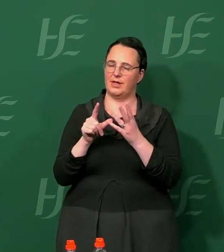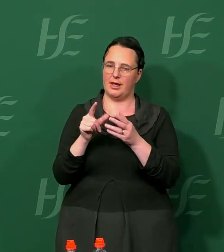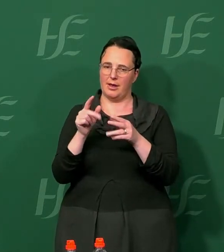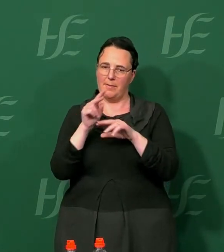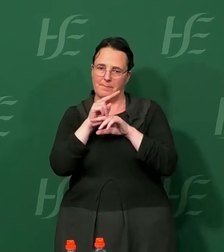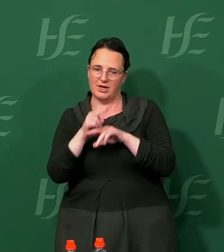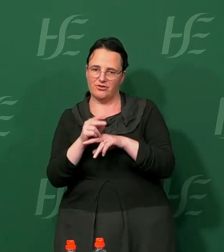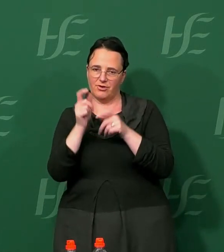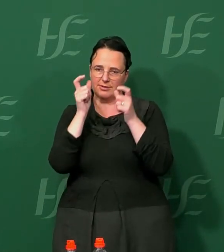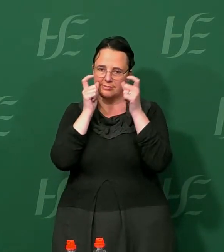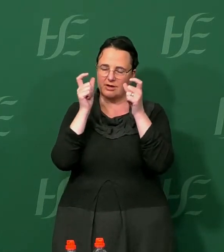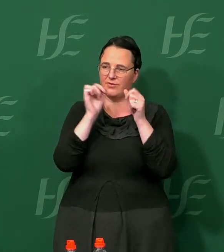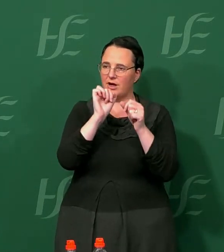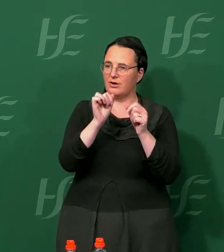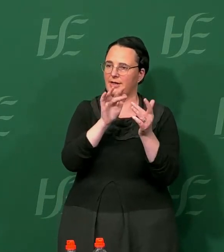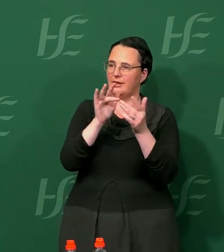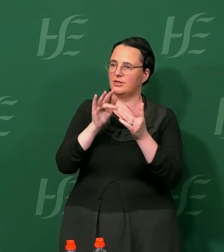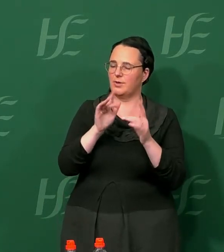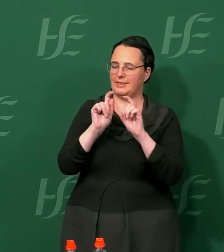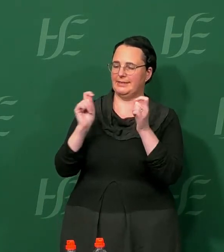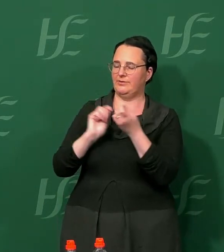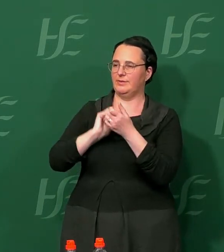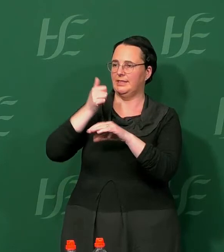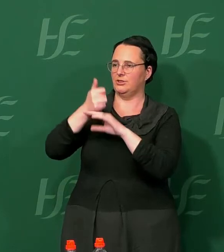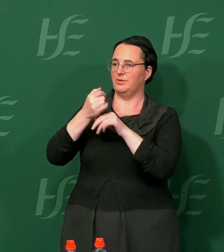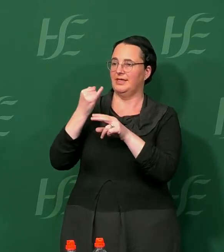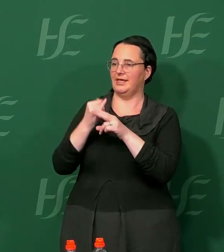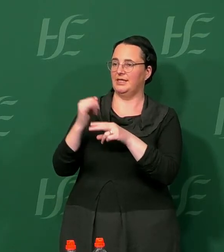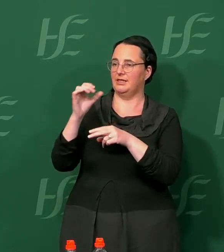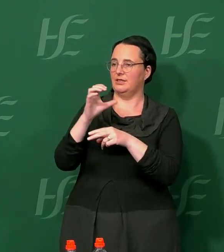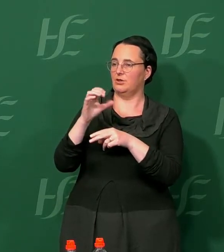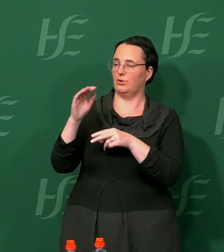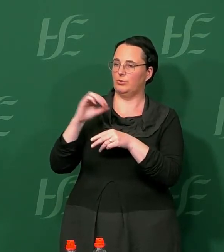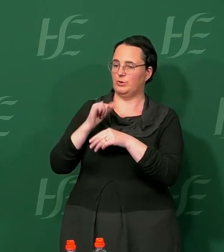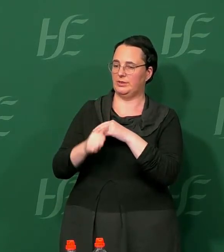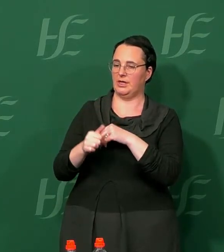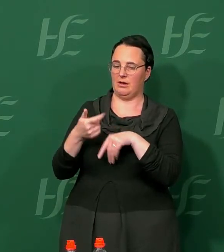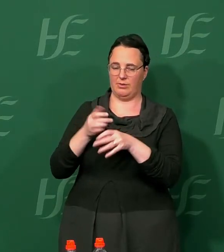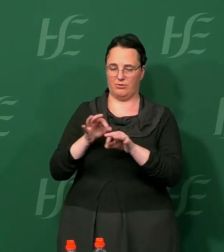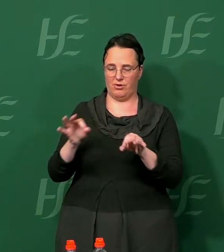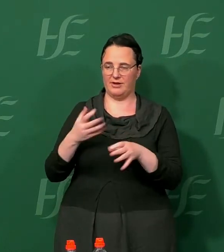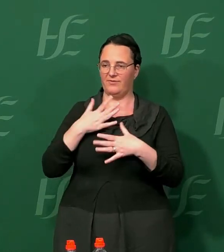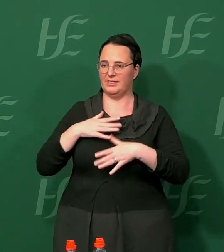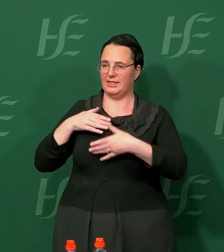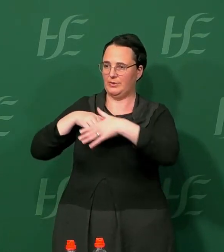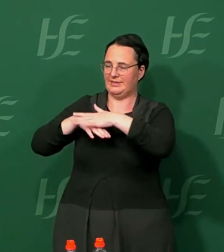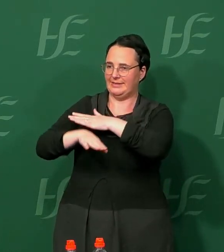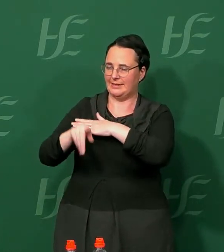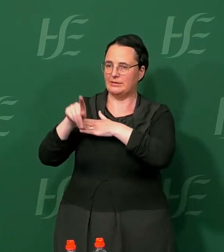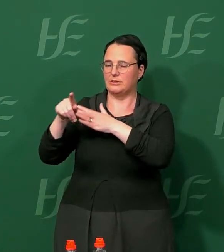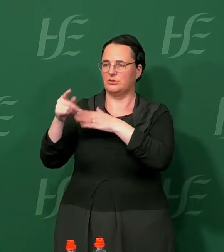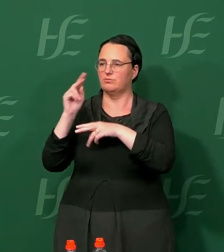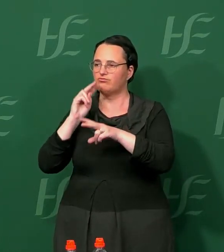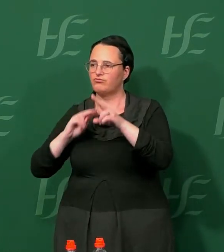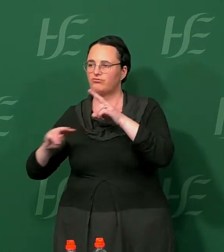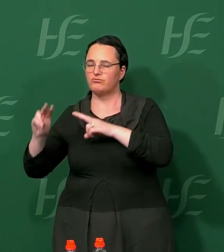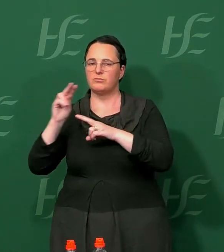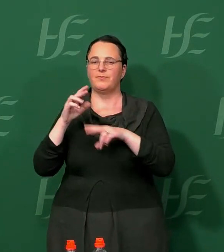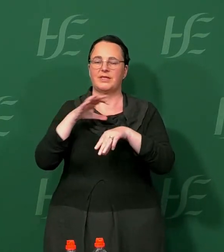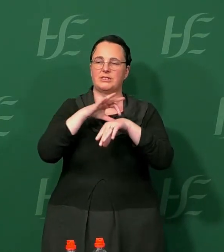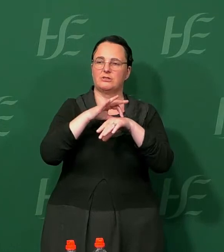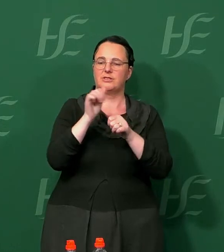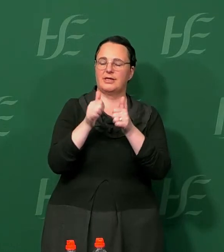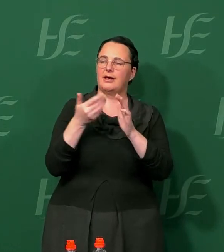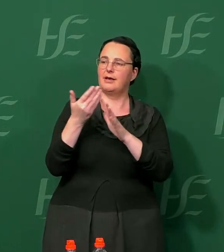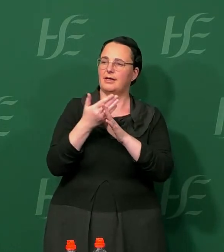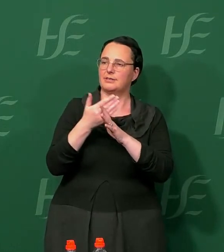network, a team who are actually in place in the COOM today on the ground. We do have changed a lot of the security access